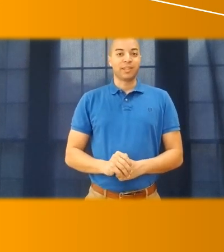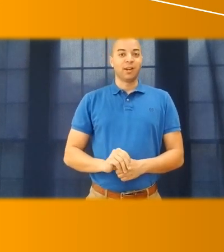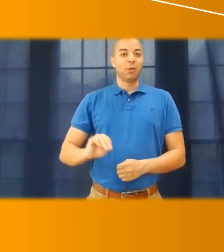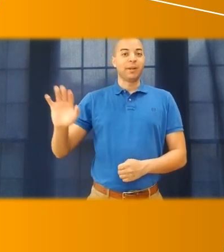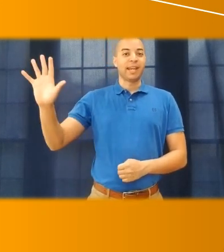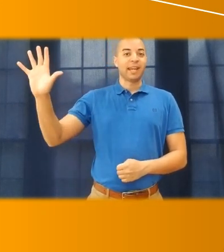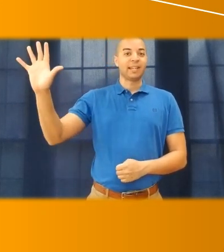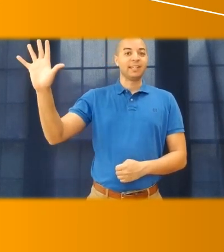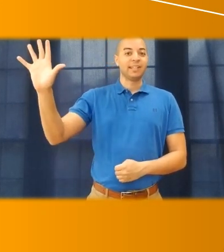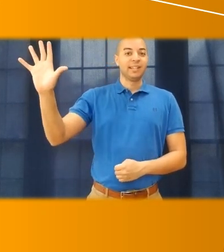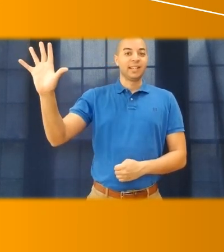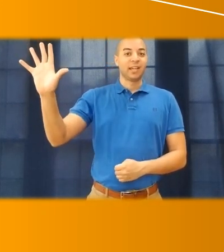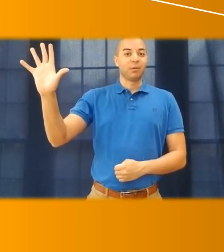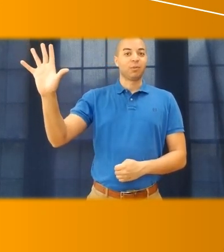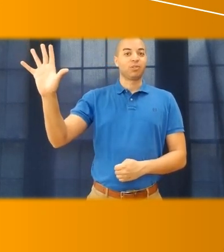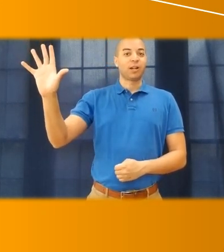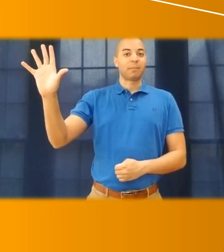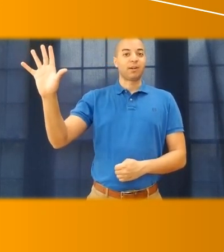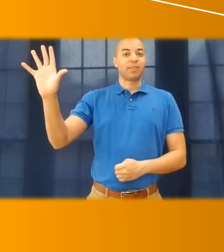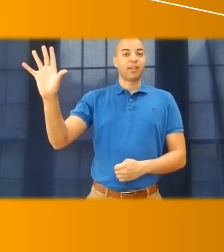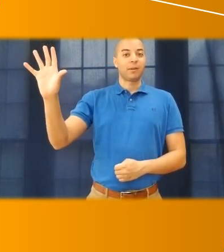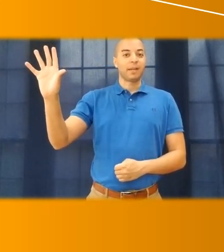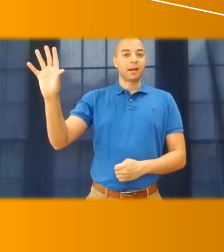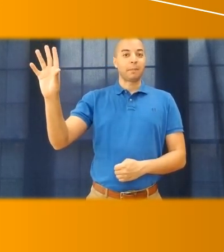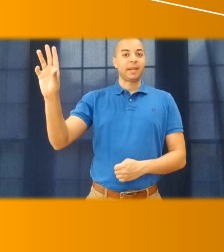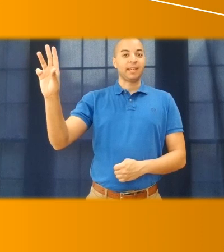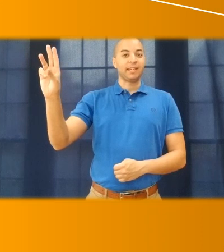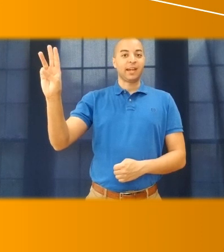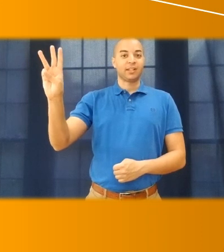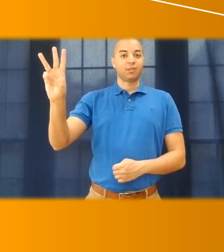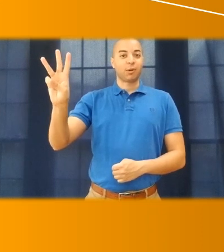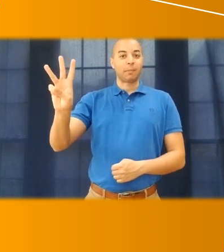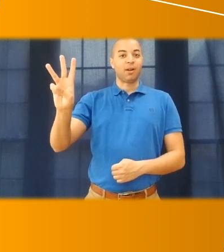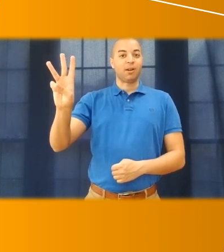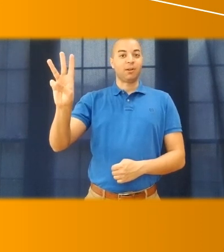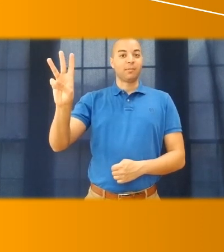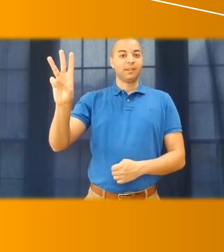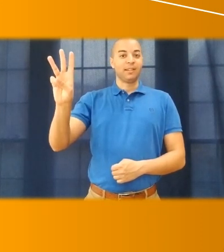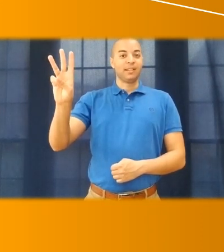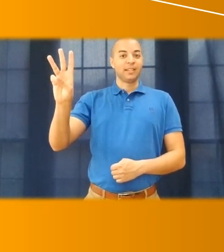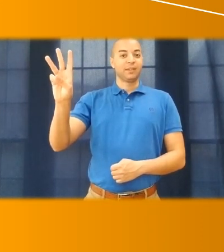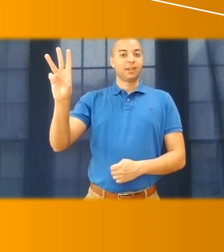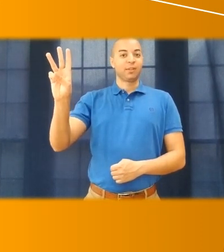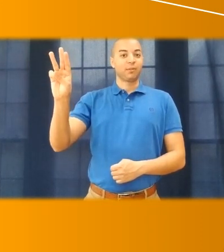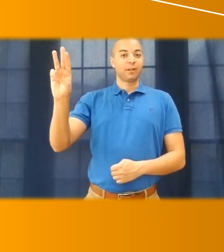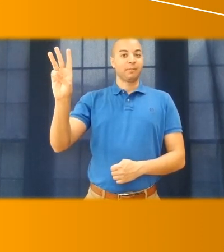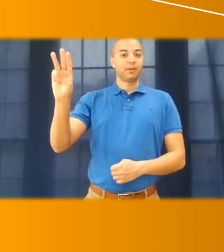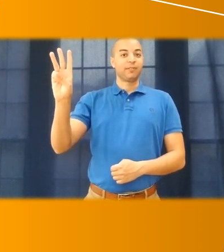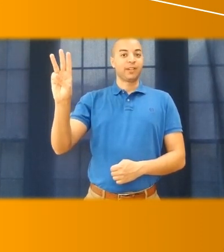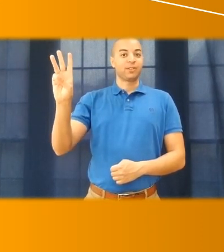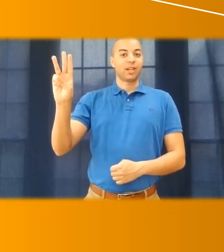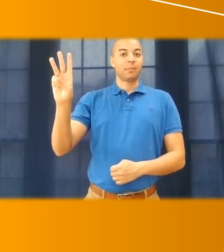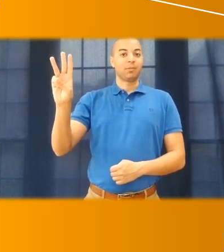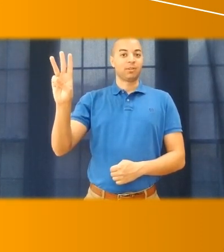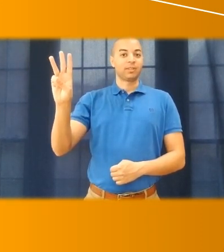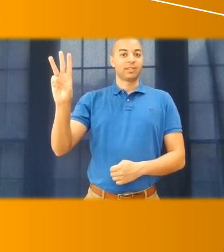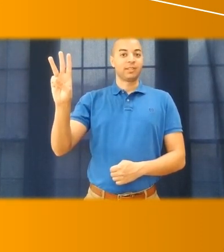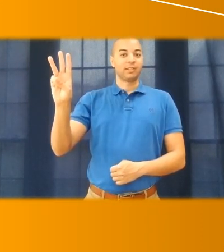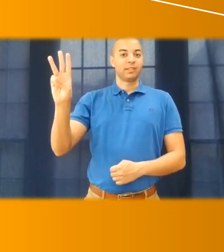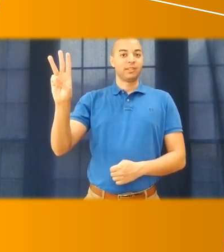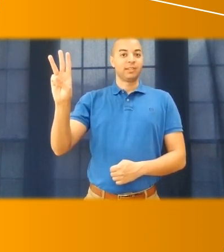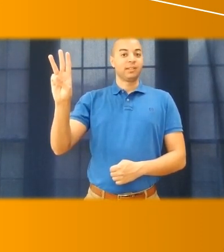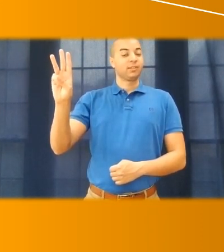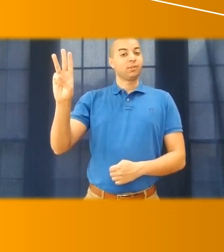start with an open hand and we will drop our thumb and our pinky down into our palm, leaving our three middle fingers